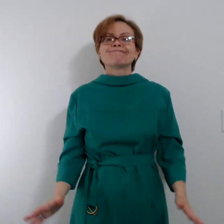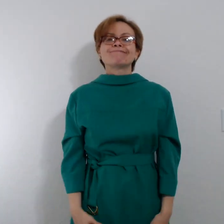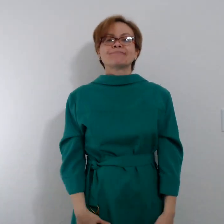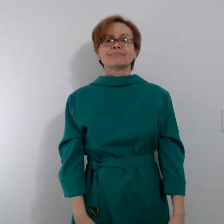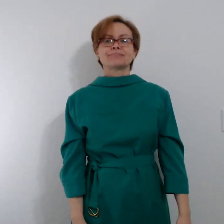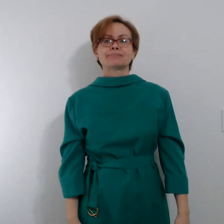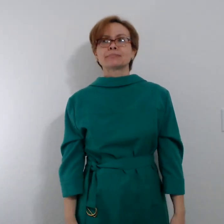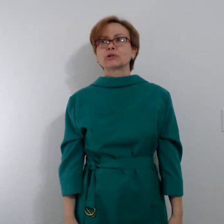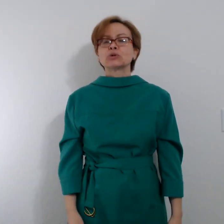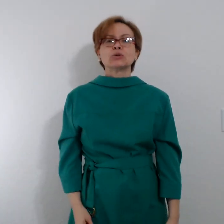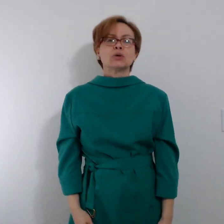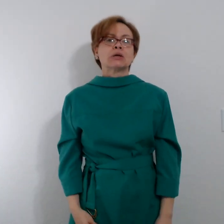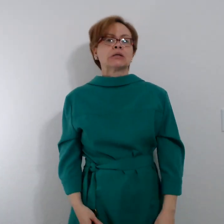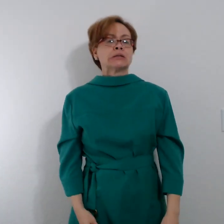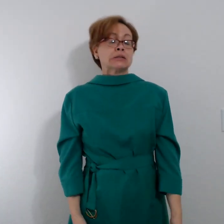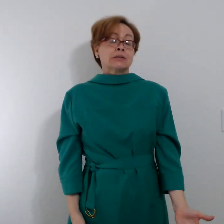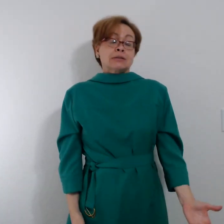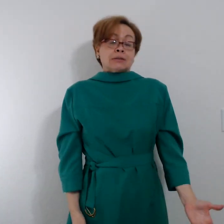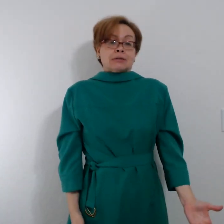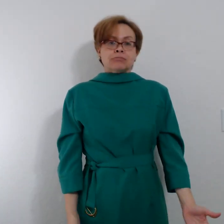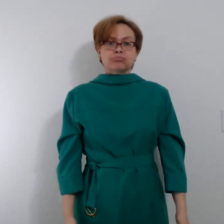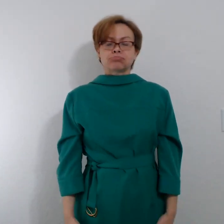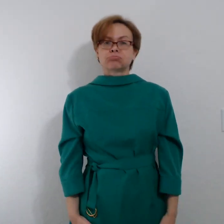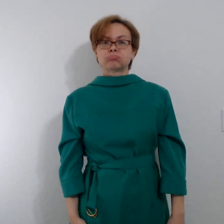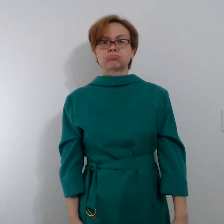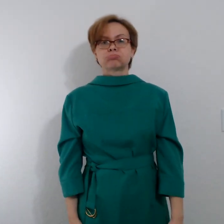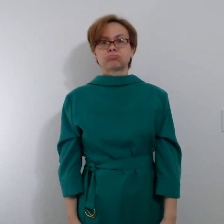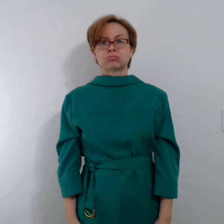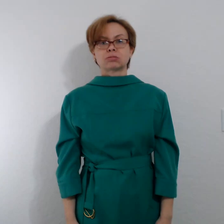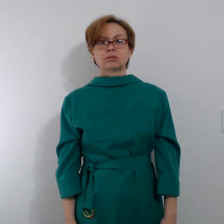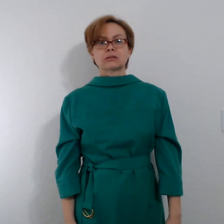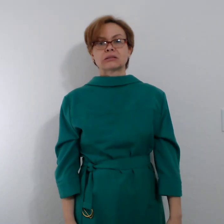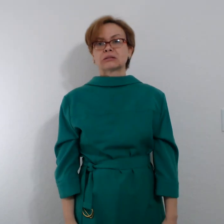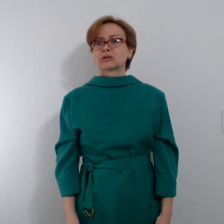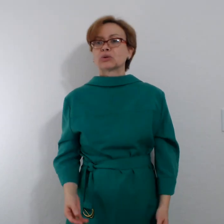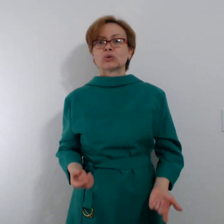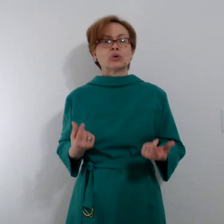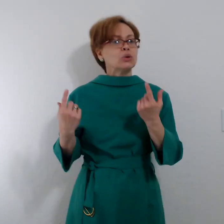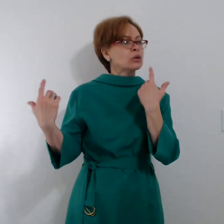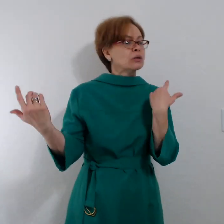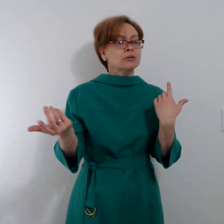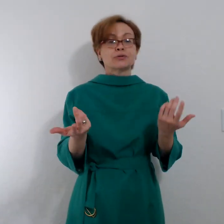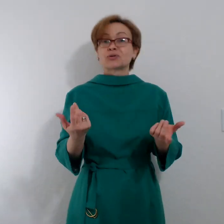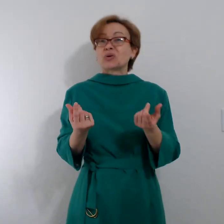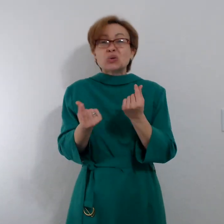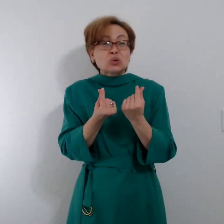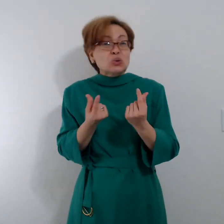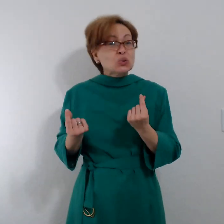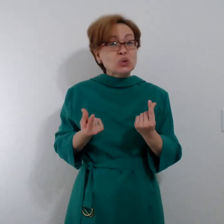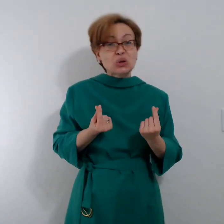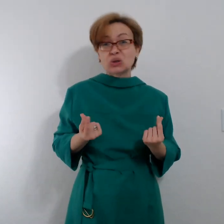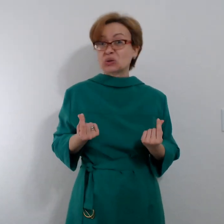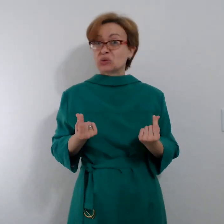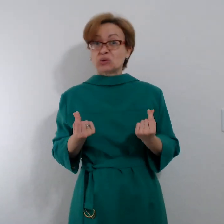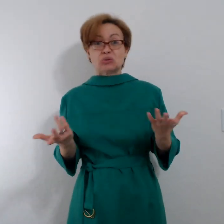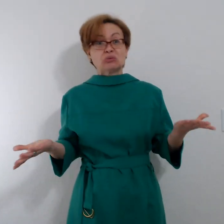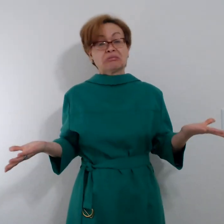So naturally, the only way out of the slump that I could think of was